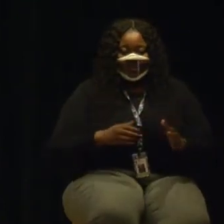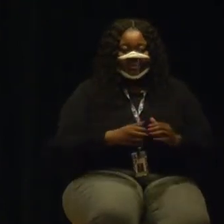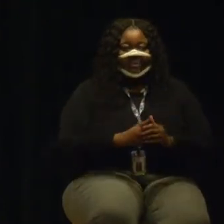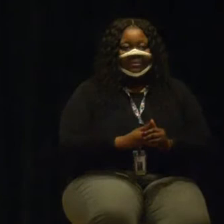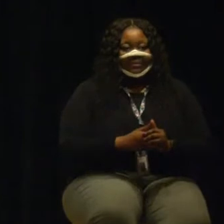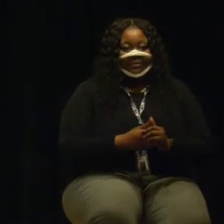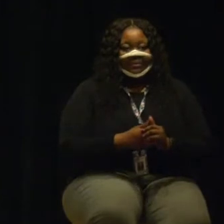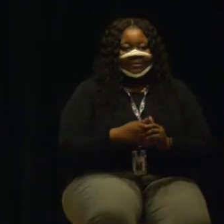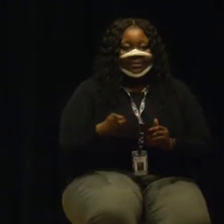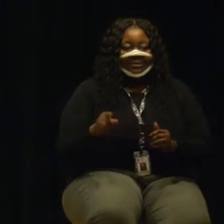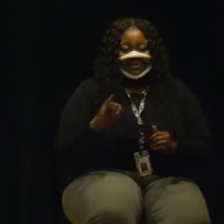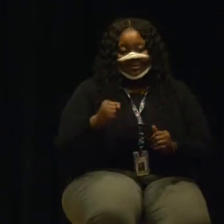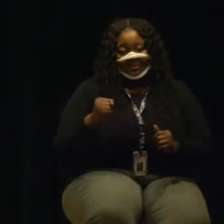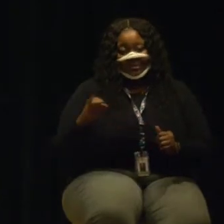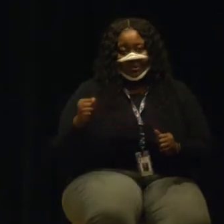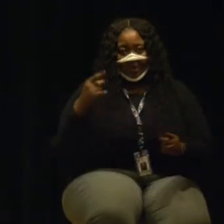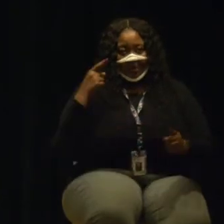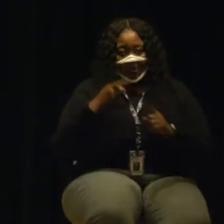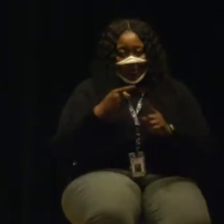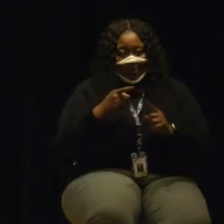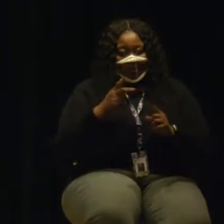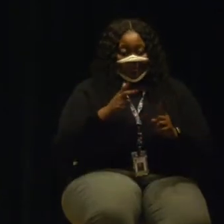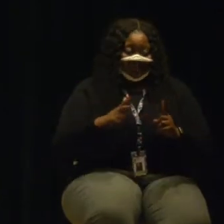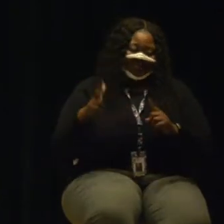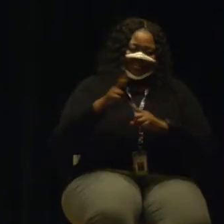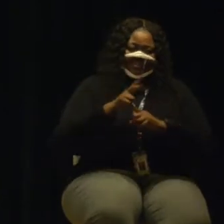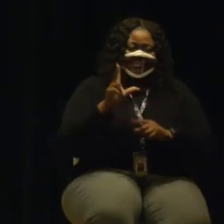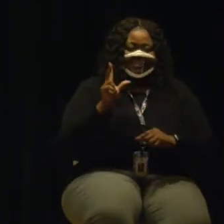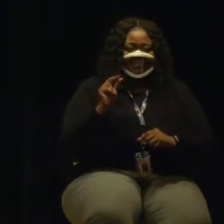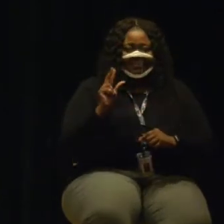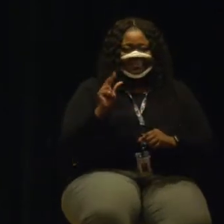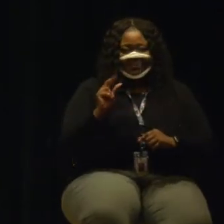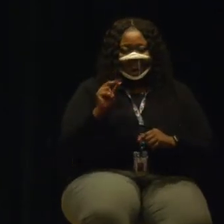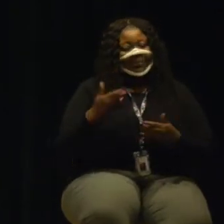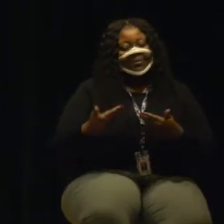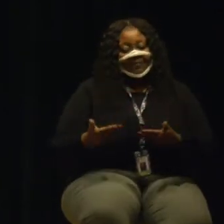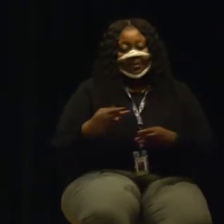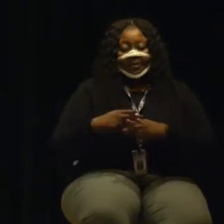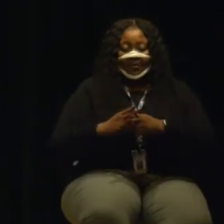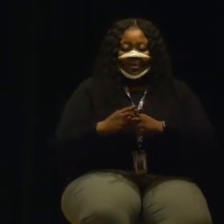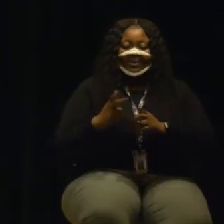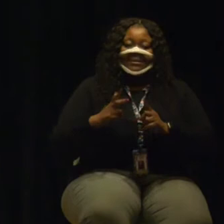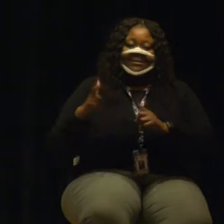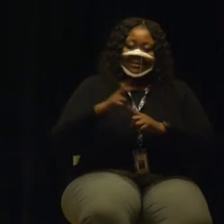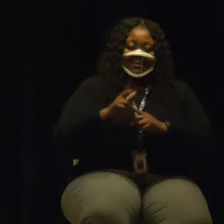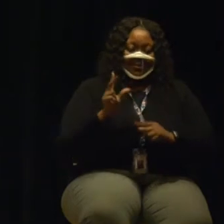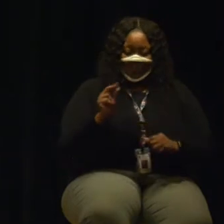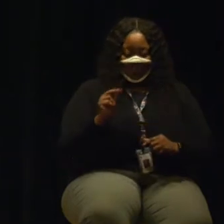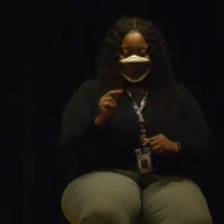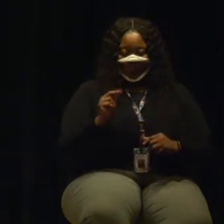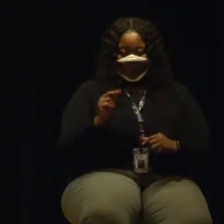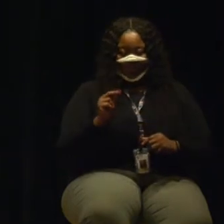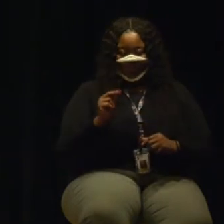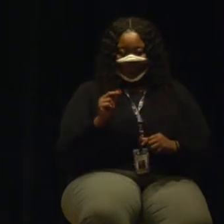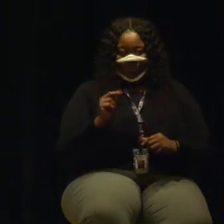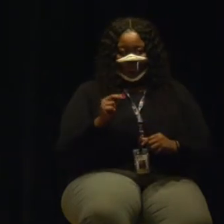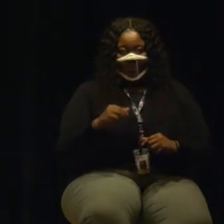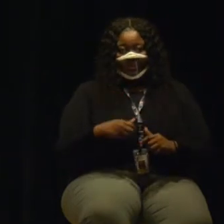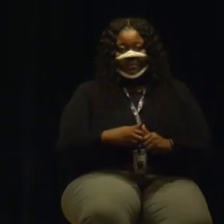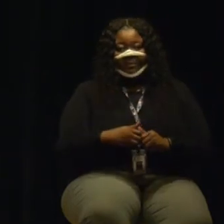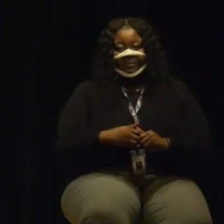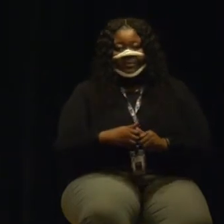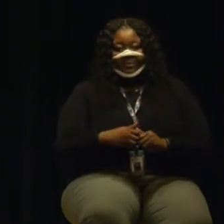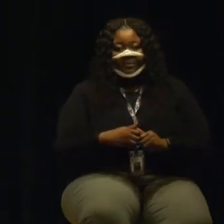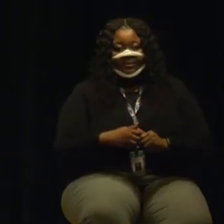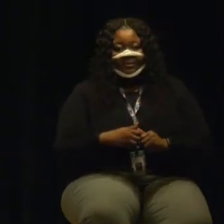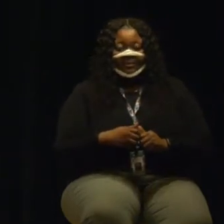be heavyweight champion. He was heavyweight champion because that's how he could get rich. You know, and he was also not a race man, as they used to talk about back